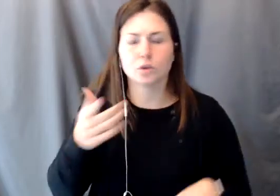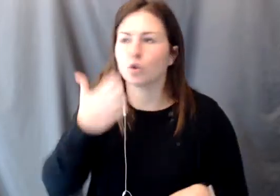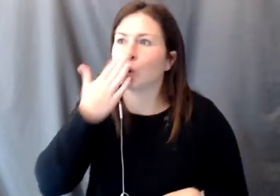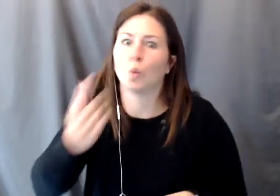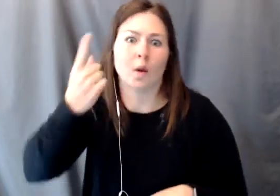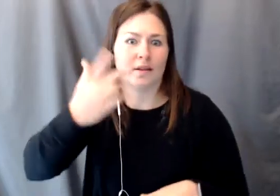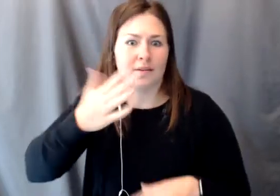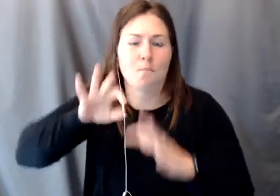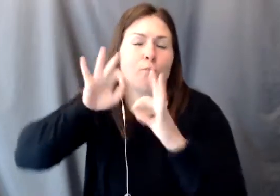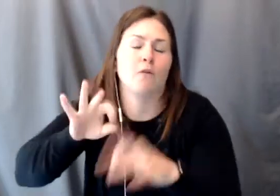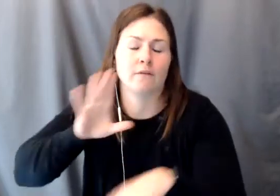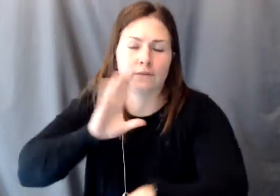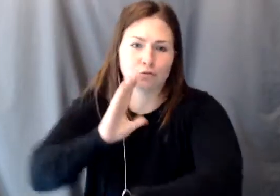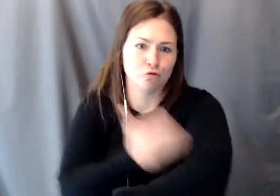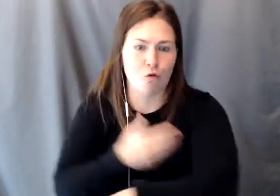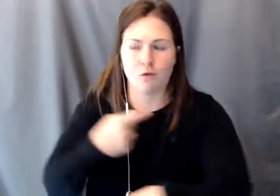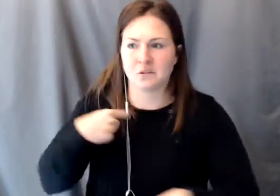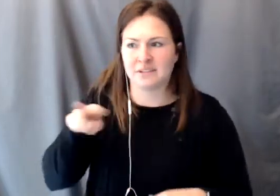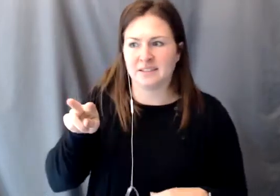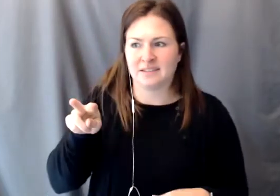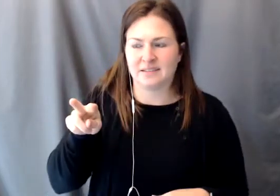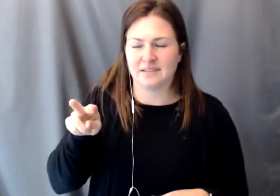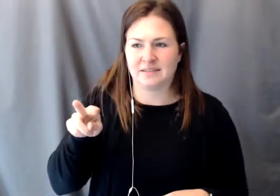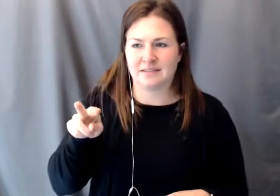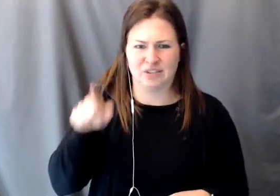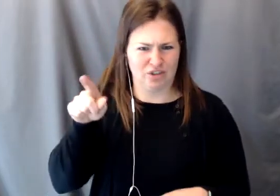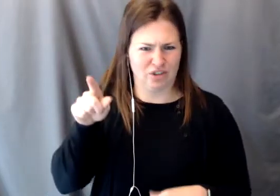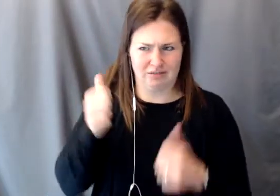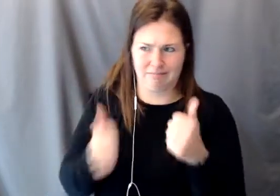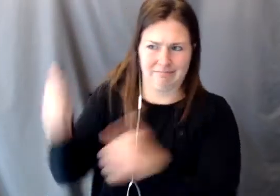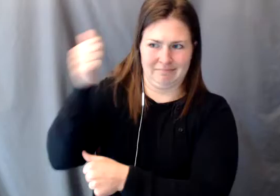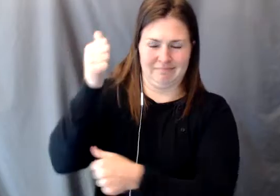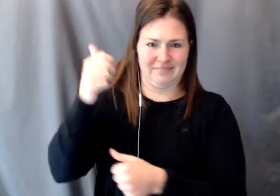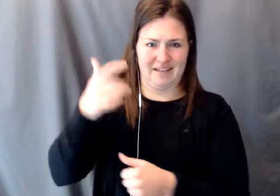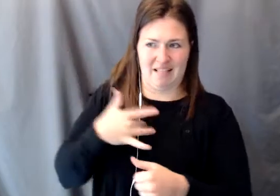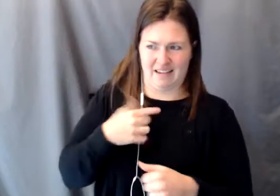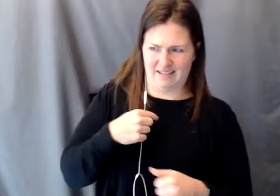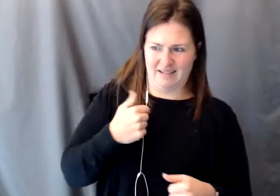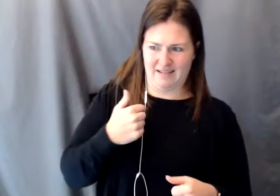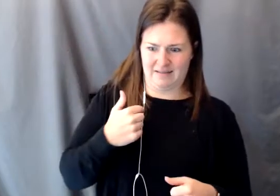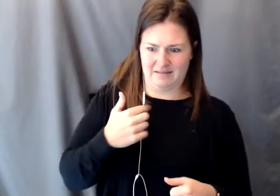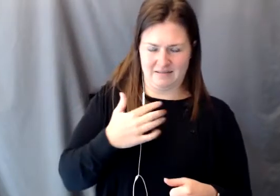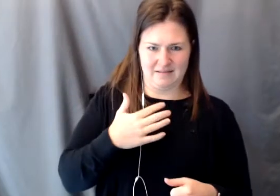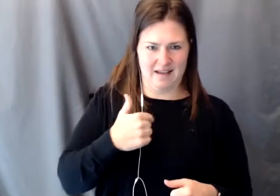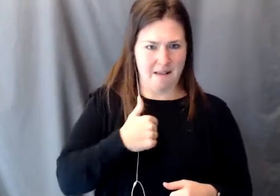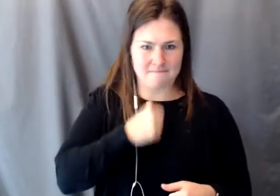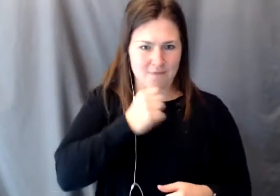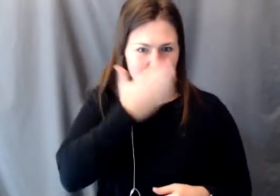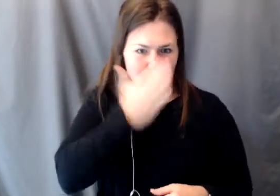always felt like, you know, as the good daughter, she made me look bad. And of course, you know, you gotta resent